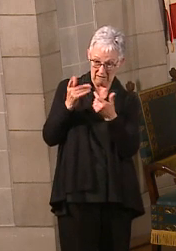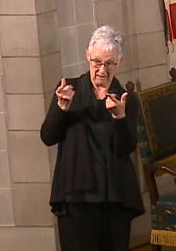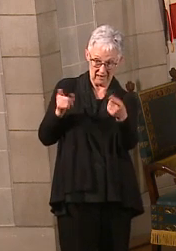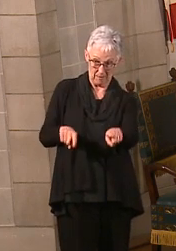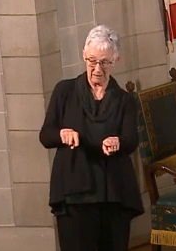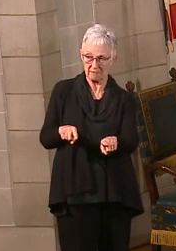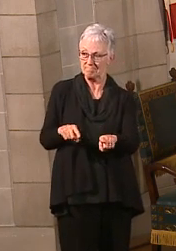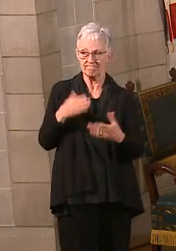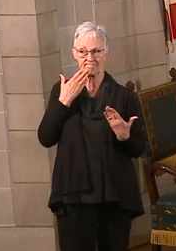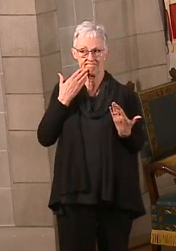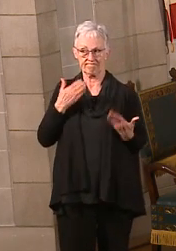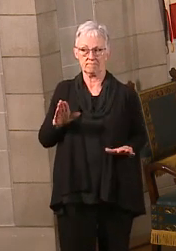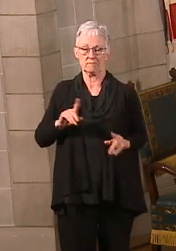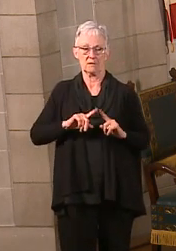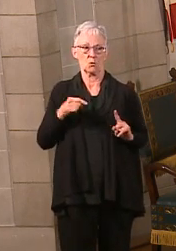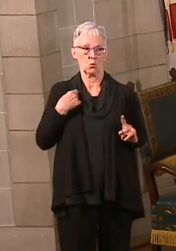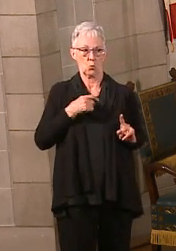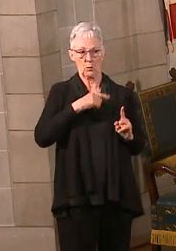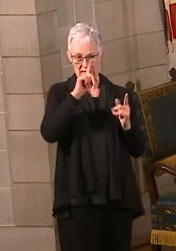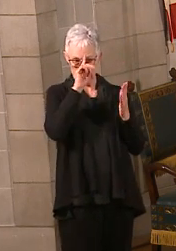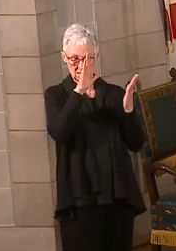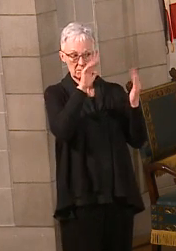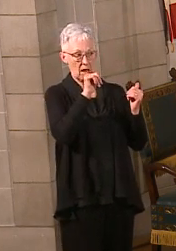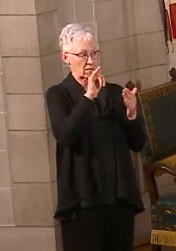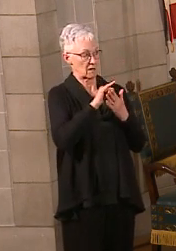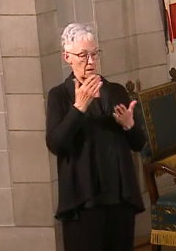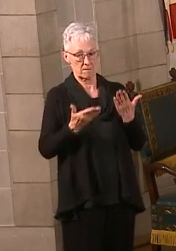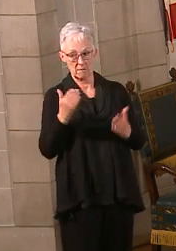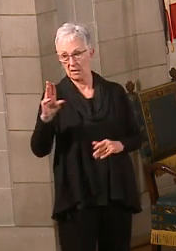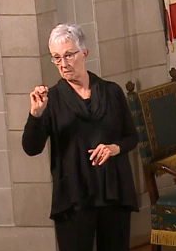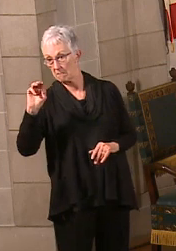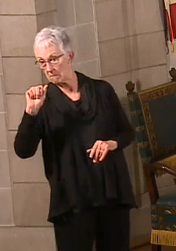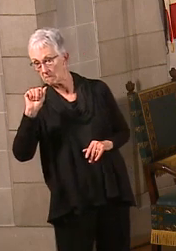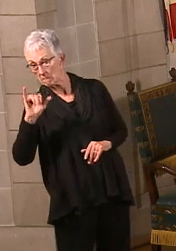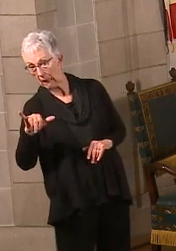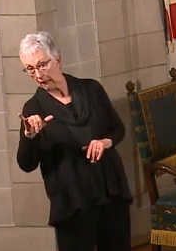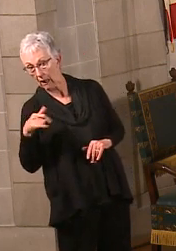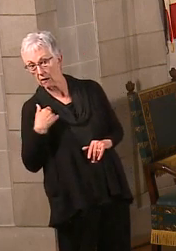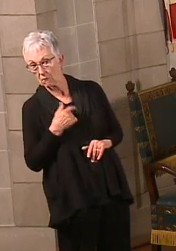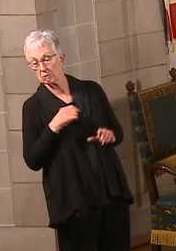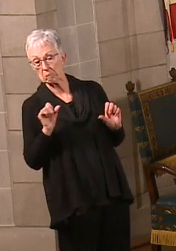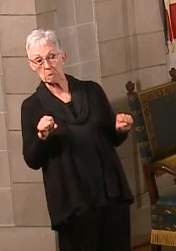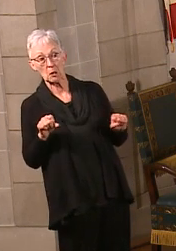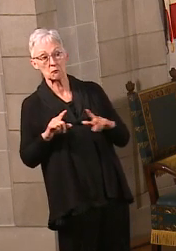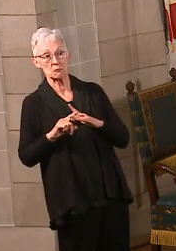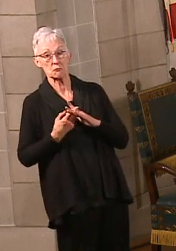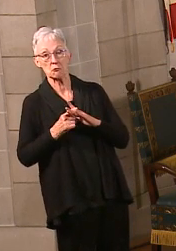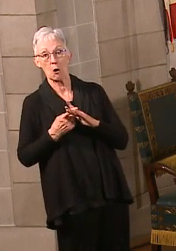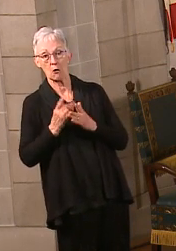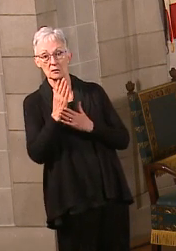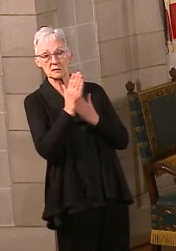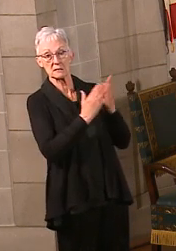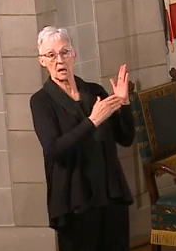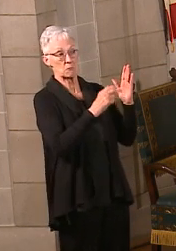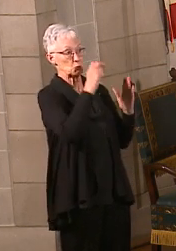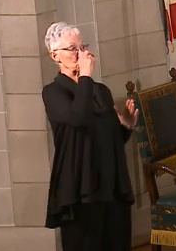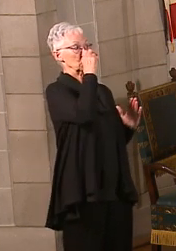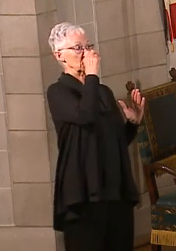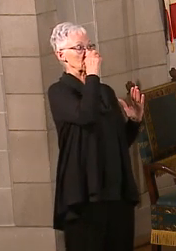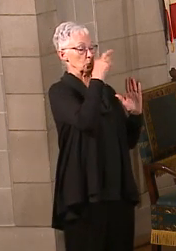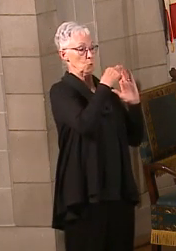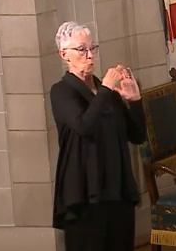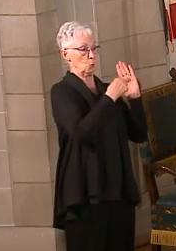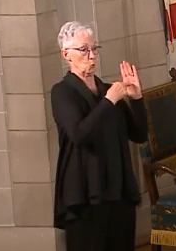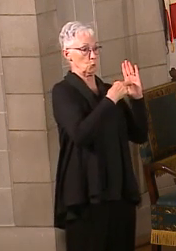job here, as we get into May, we can start looking at loosening some of the restrictions if we've gotten it knocked down here. And again, I'll just go back